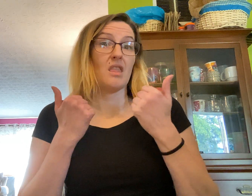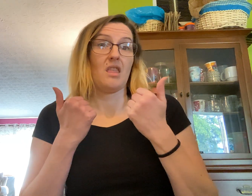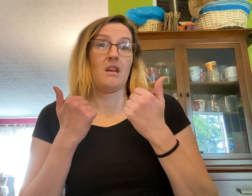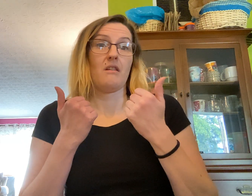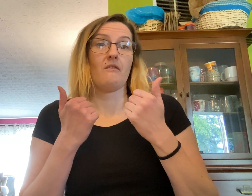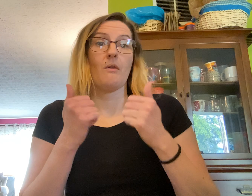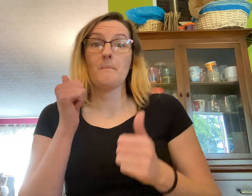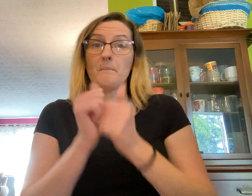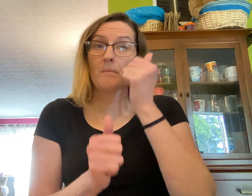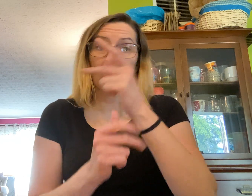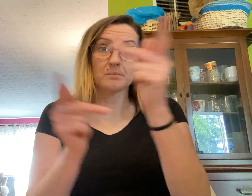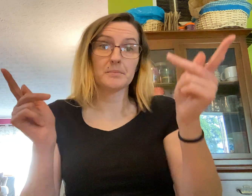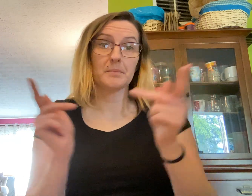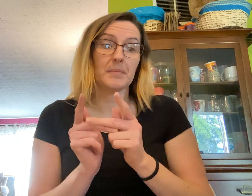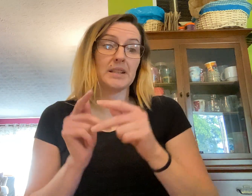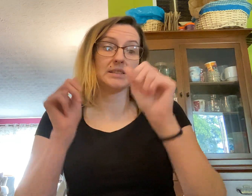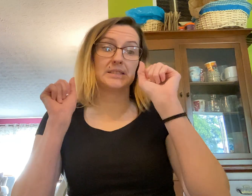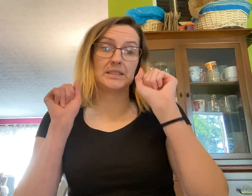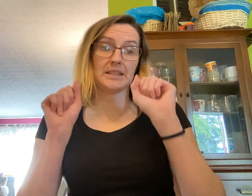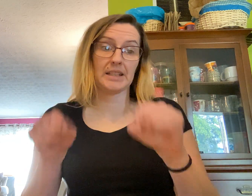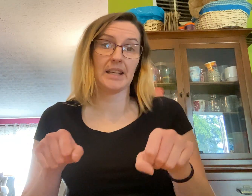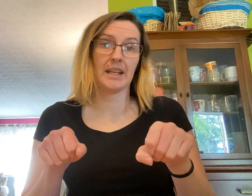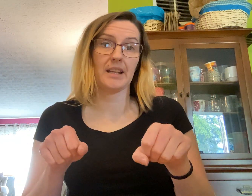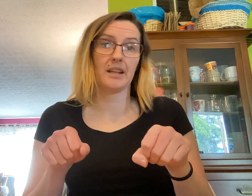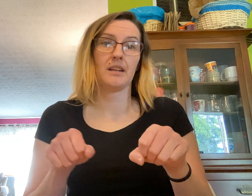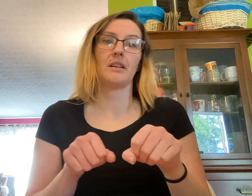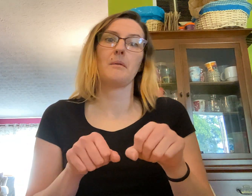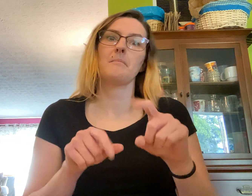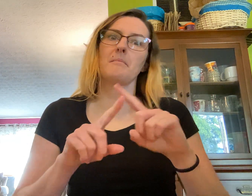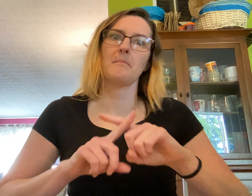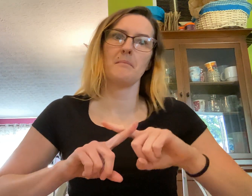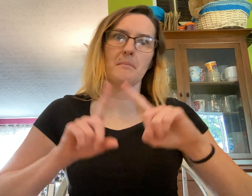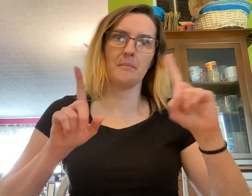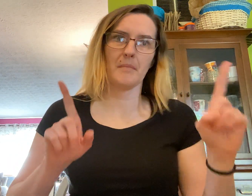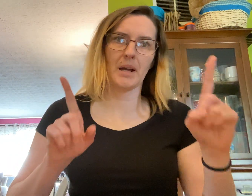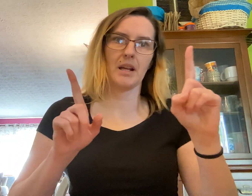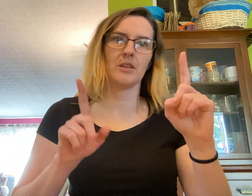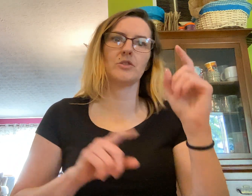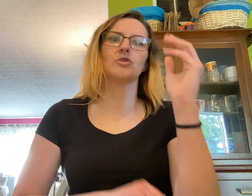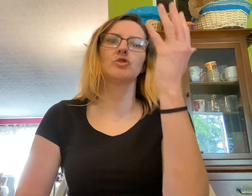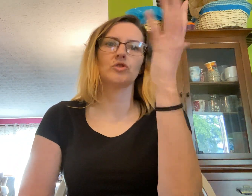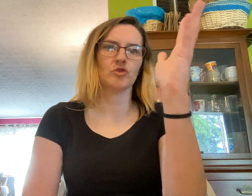can act as a hotel for lanternflies as they make their way across the US.